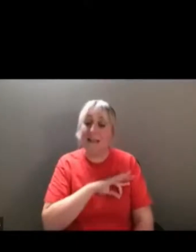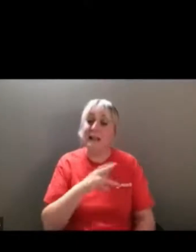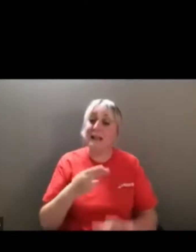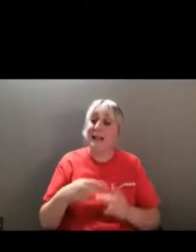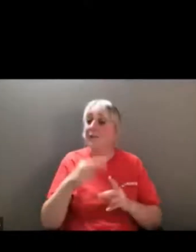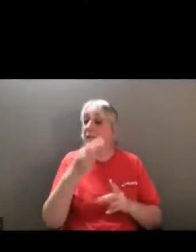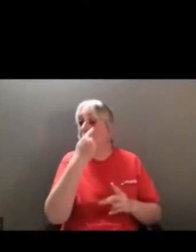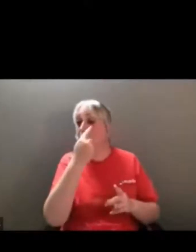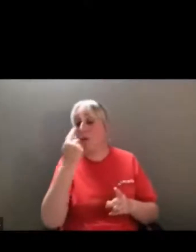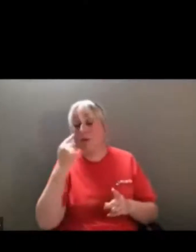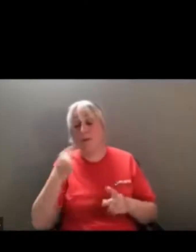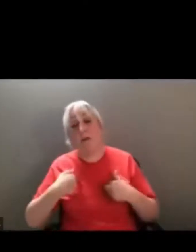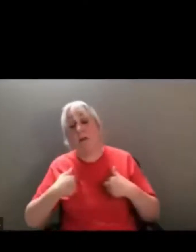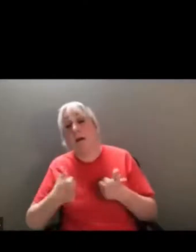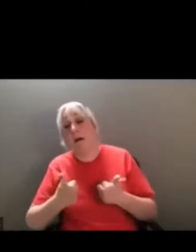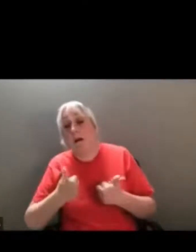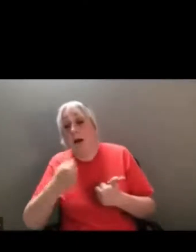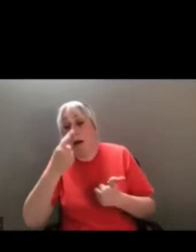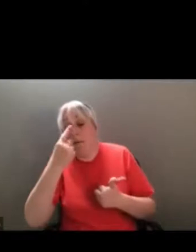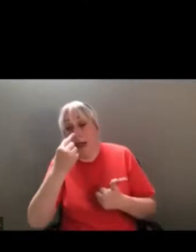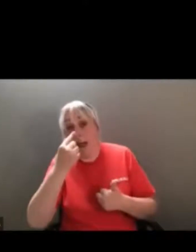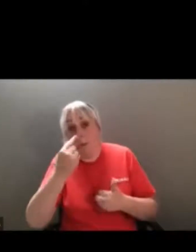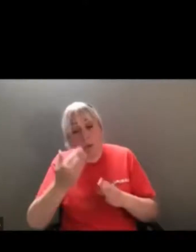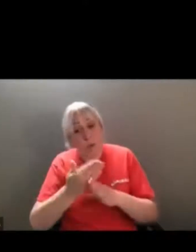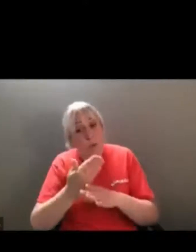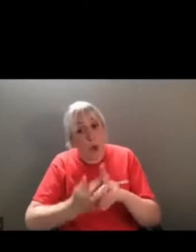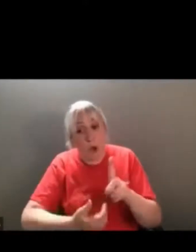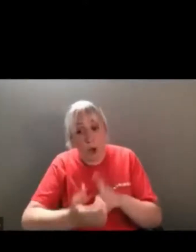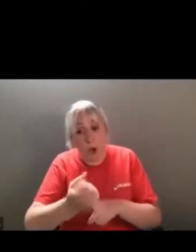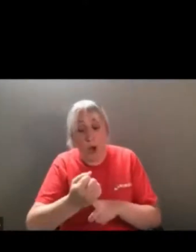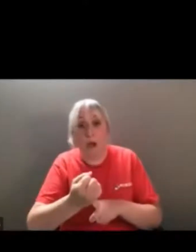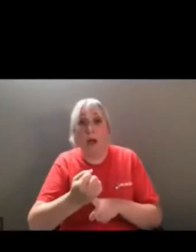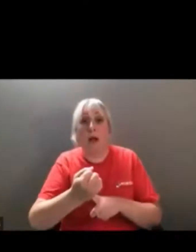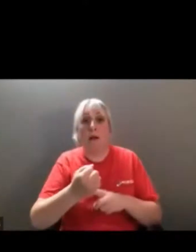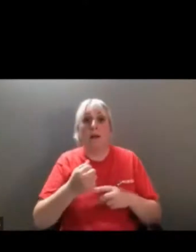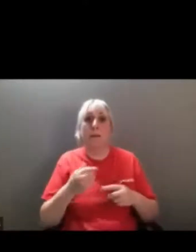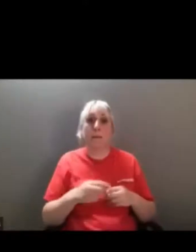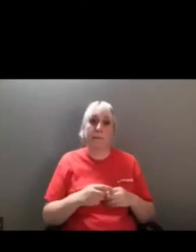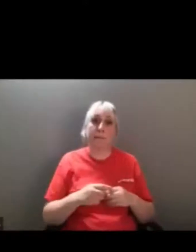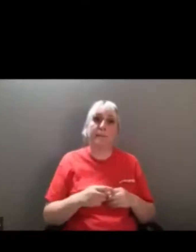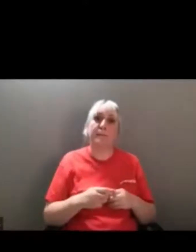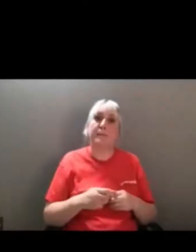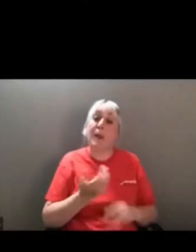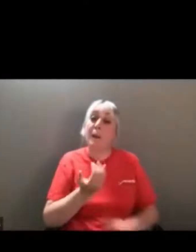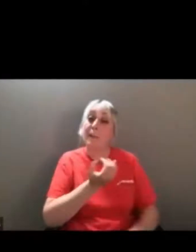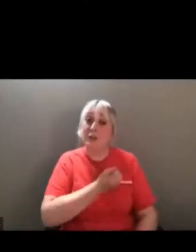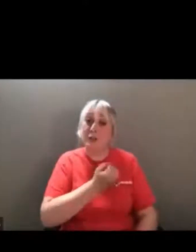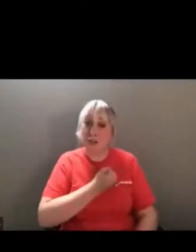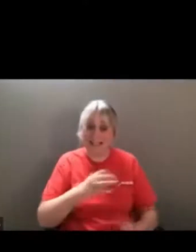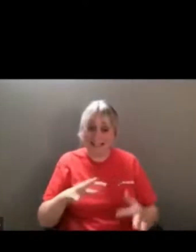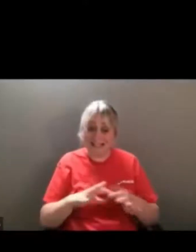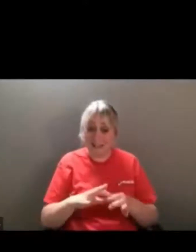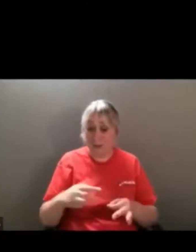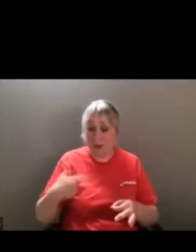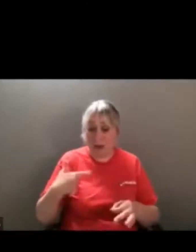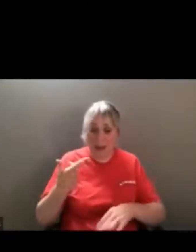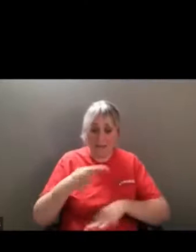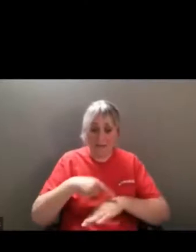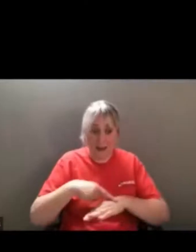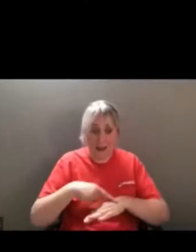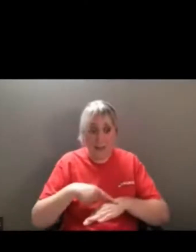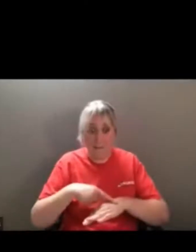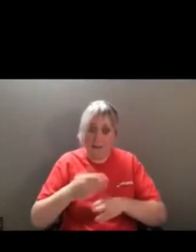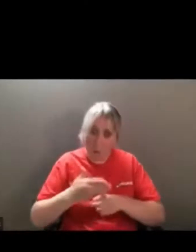work, and to pension schemes dependent on a lifetime of labour. Harman notes, the capitalist